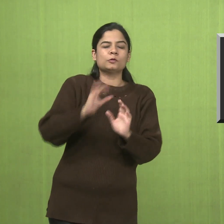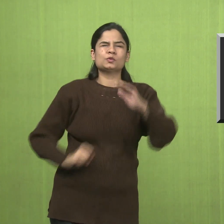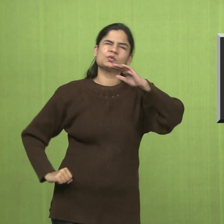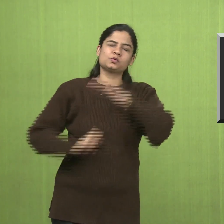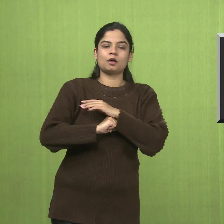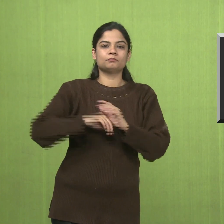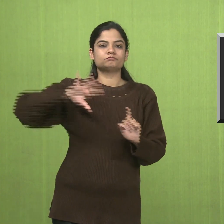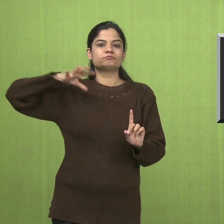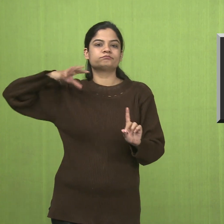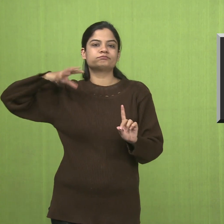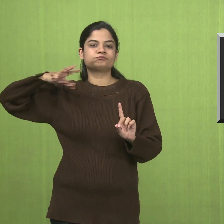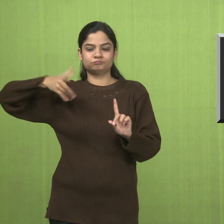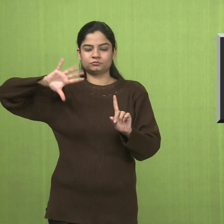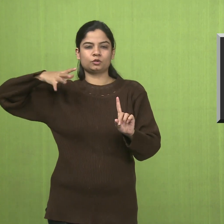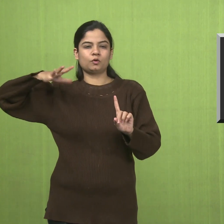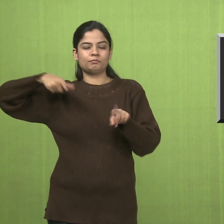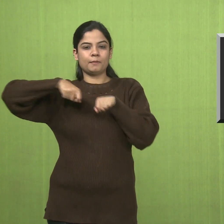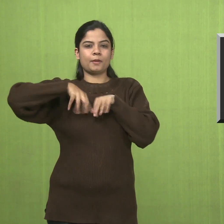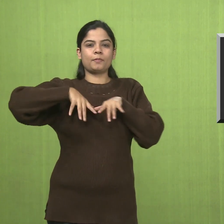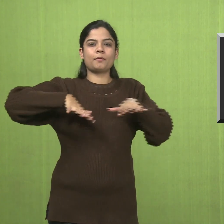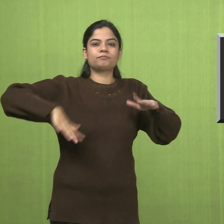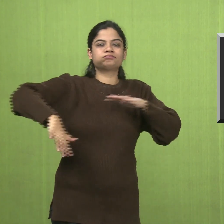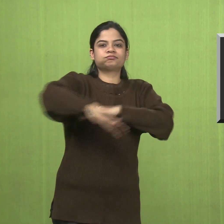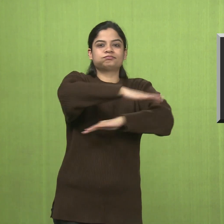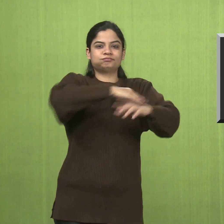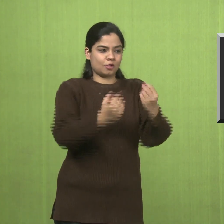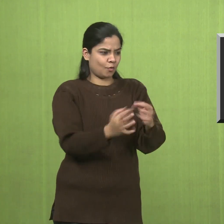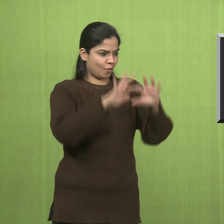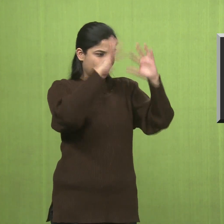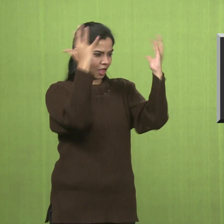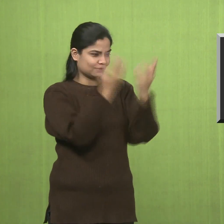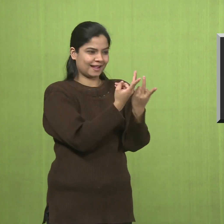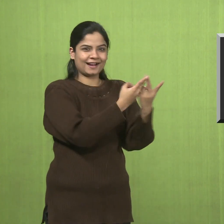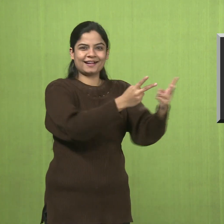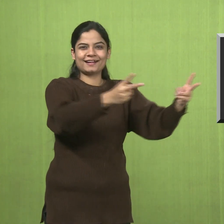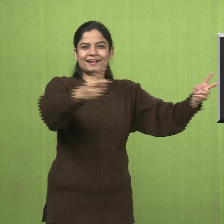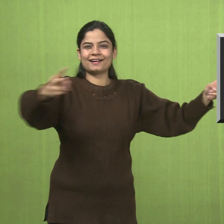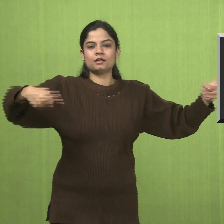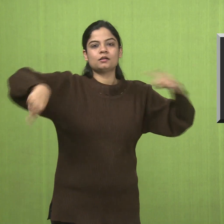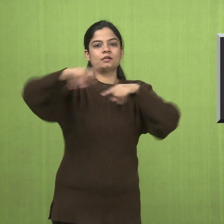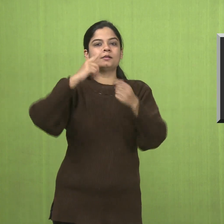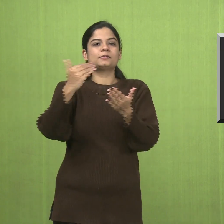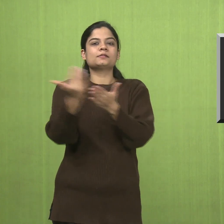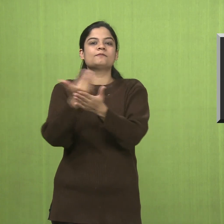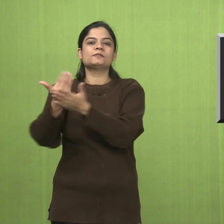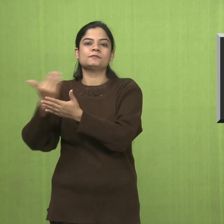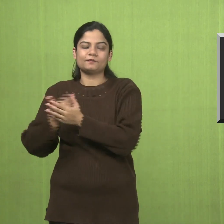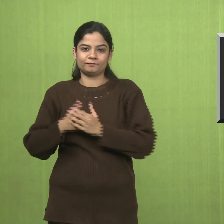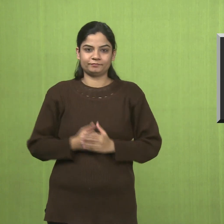them. And out of all these, the most important source of energy is the sun. We have to save a